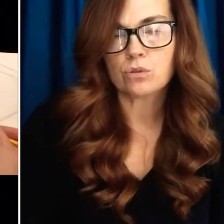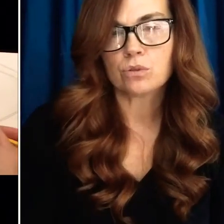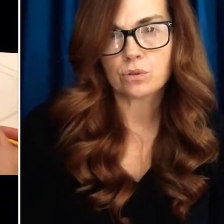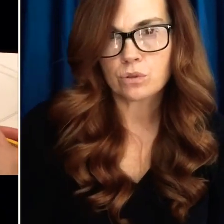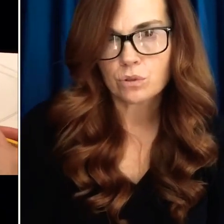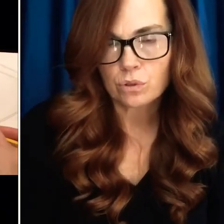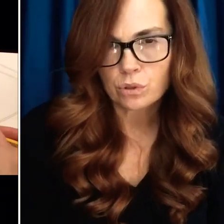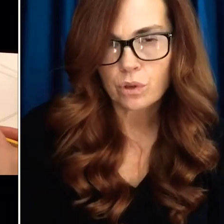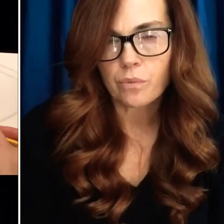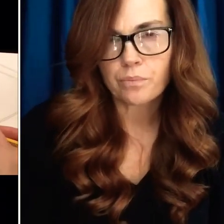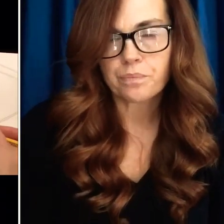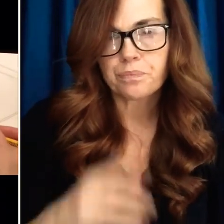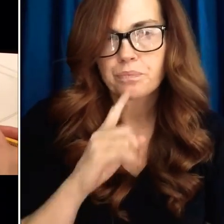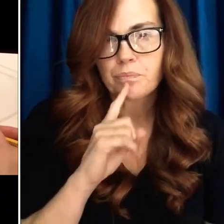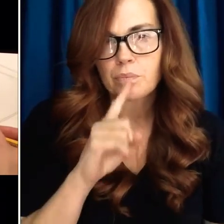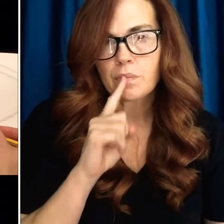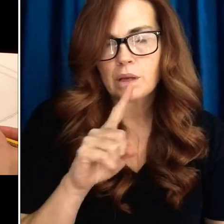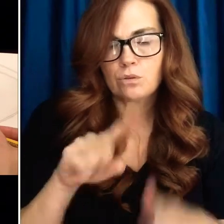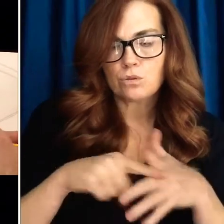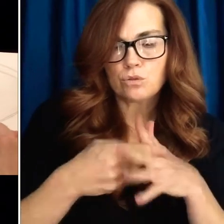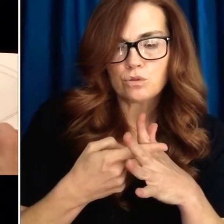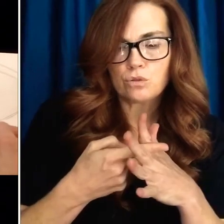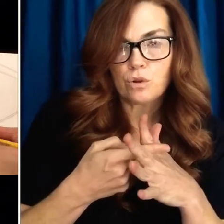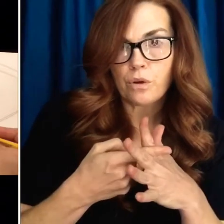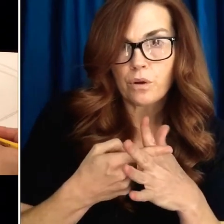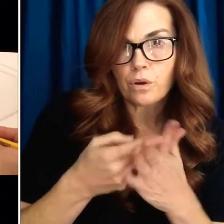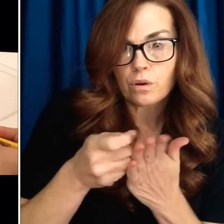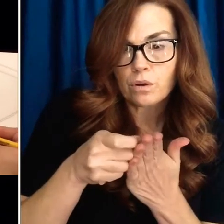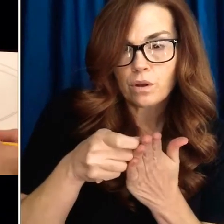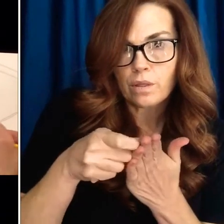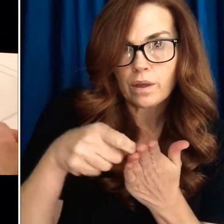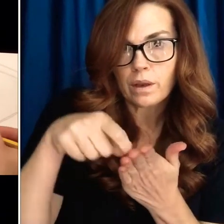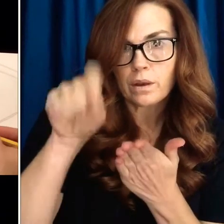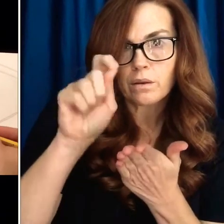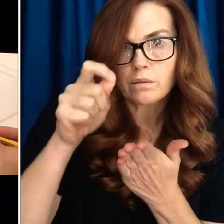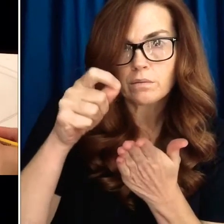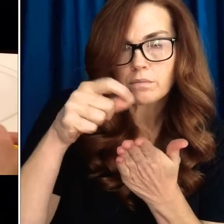want to make sure you push harder at the point of where you start, and then you flick.